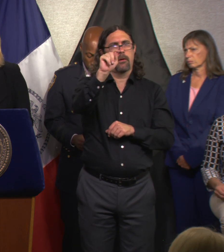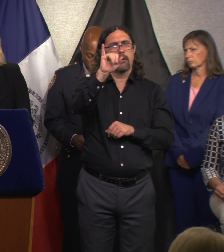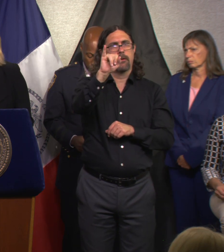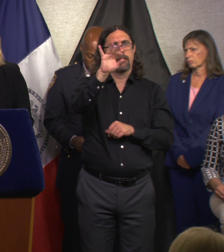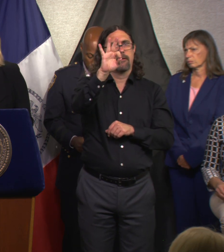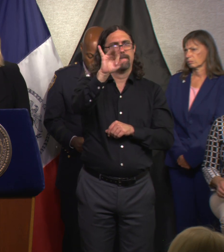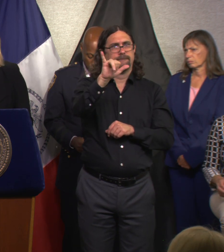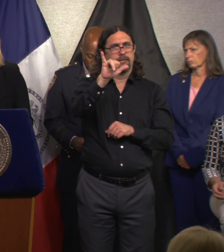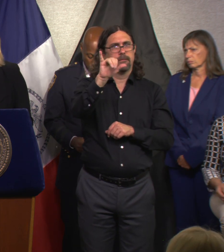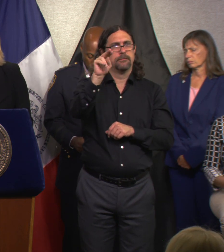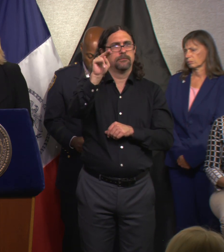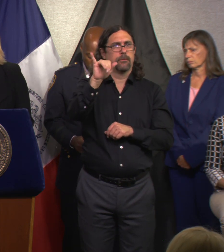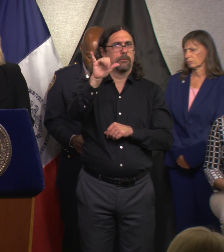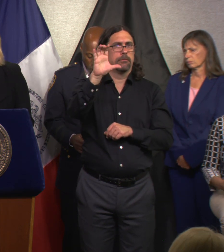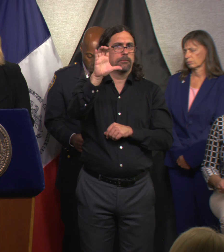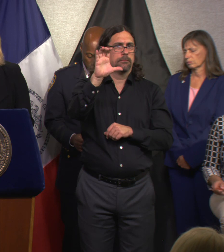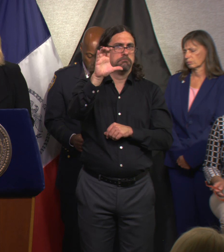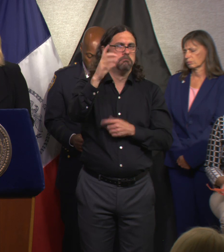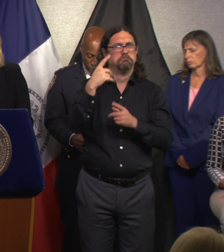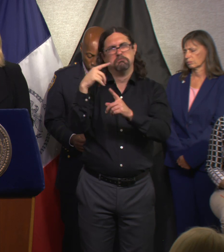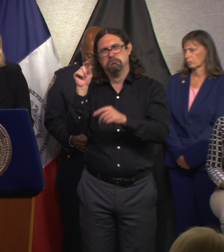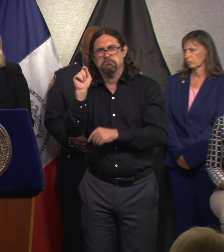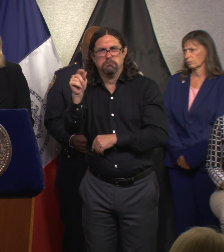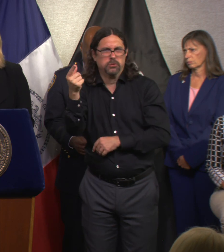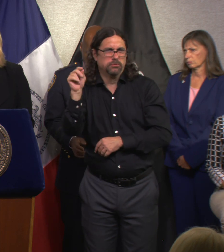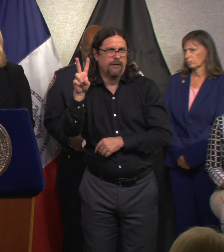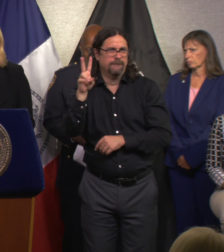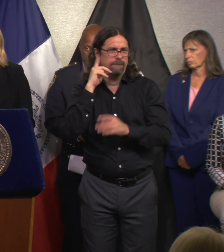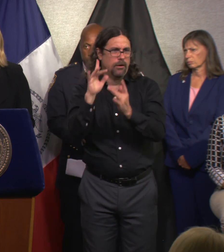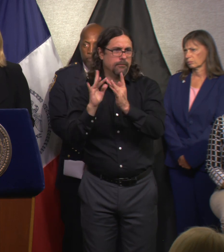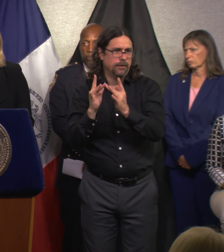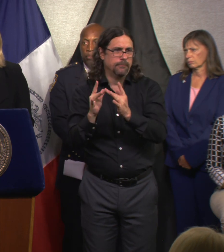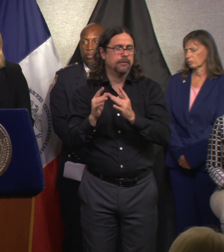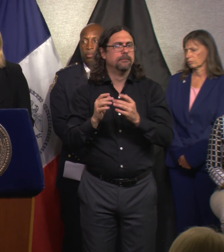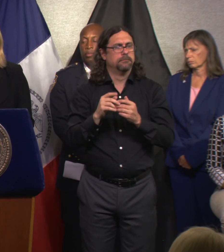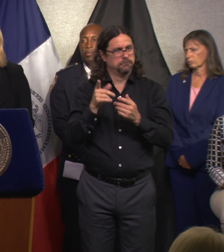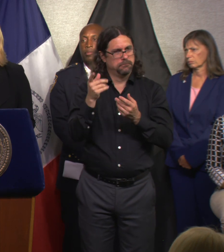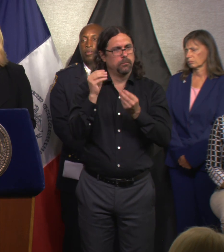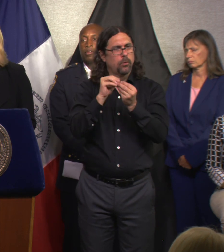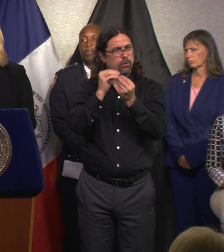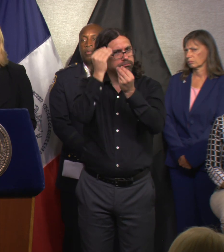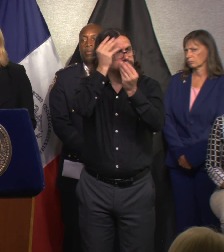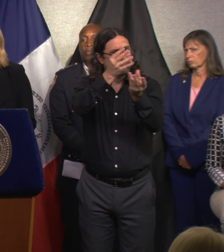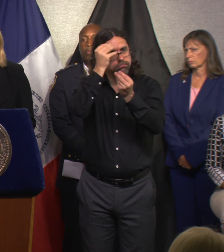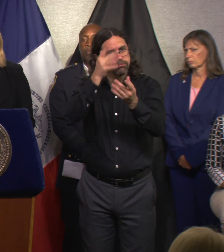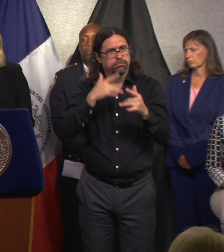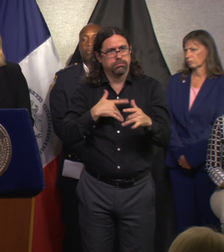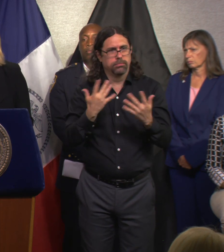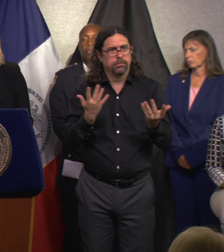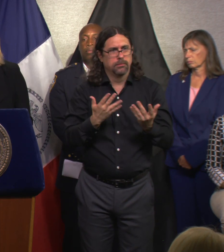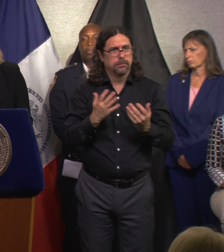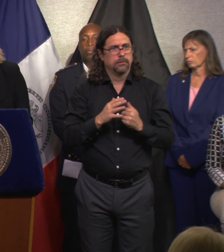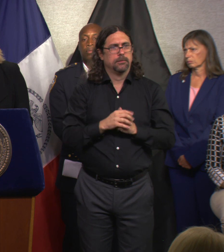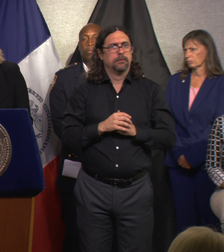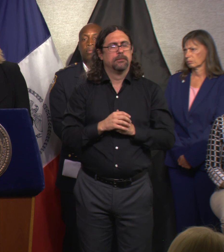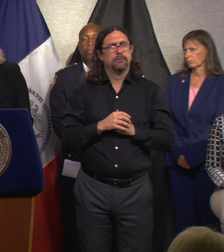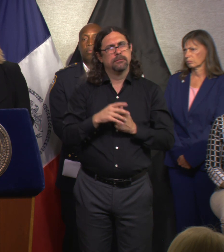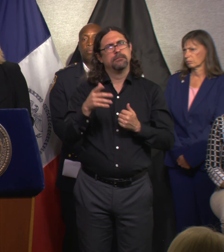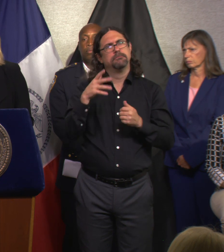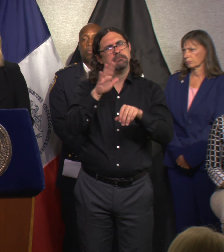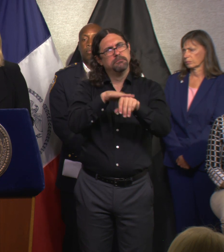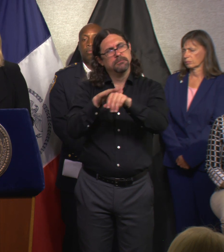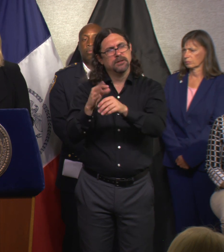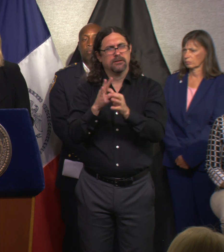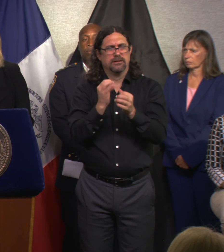to reemphasize as far as your safety. Avoid strenuous activity, especially during the sun's peak hours between 11 a.m. and